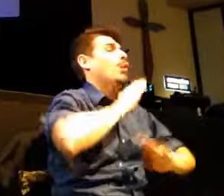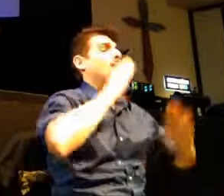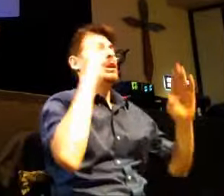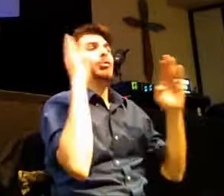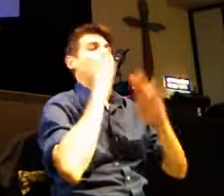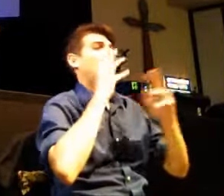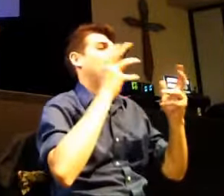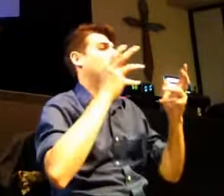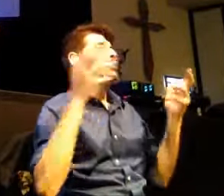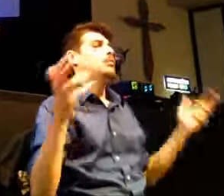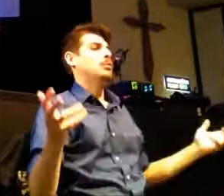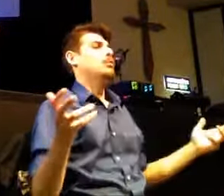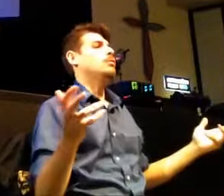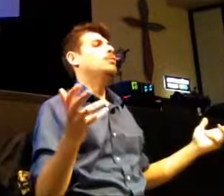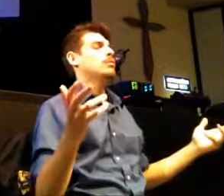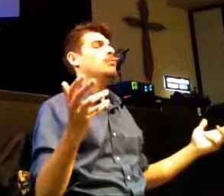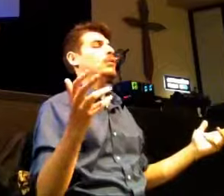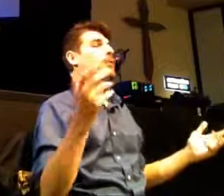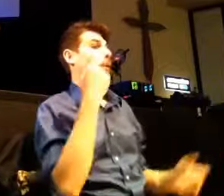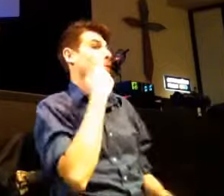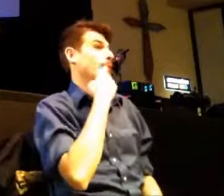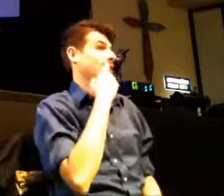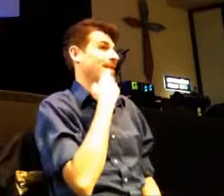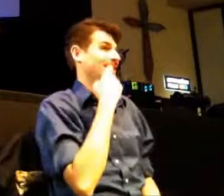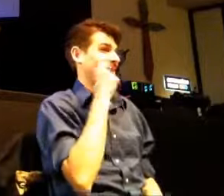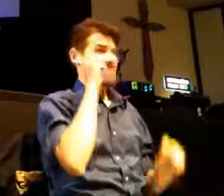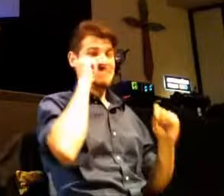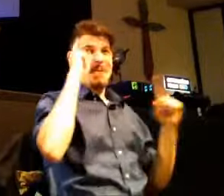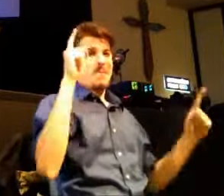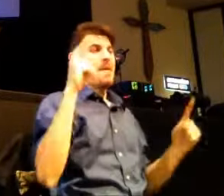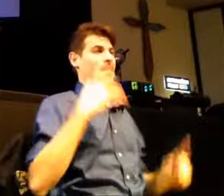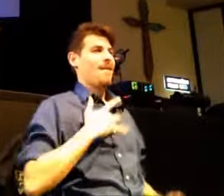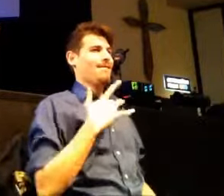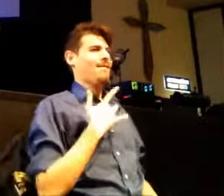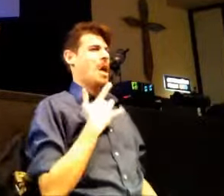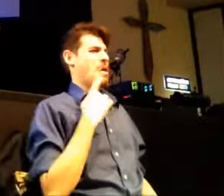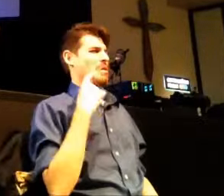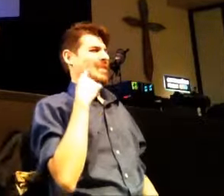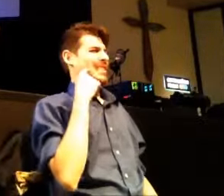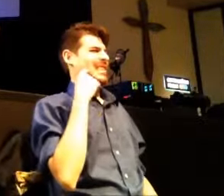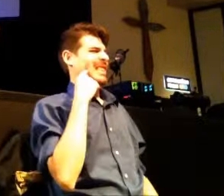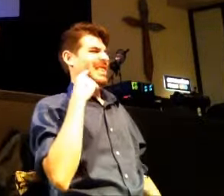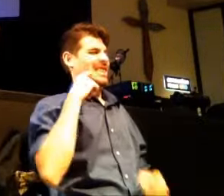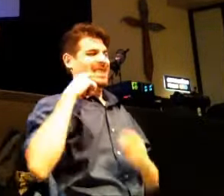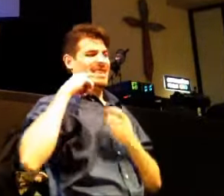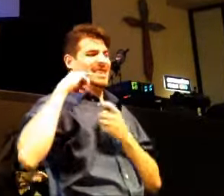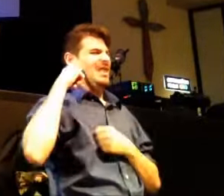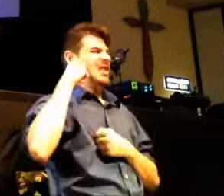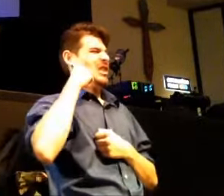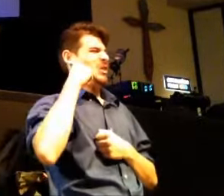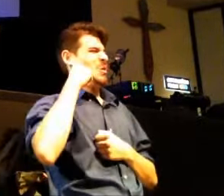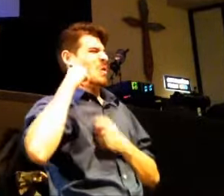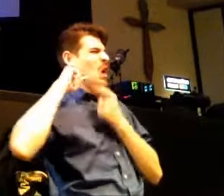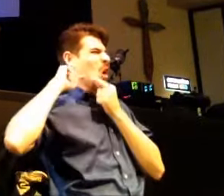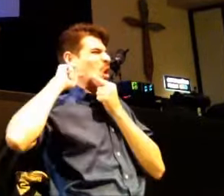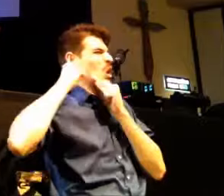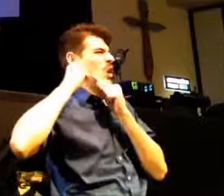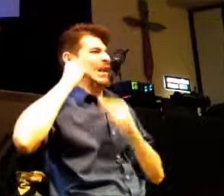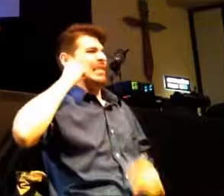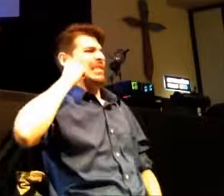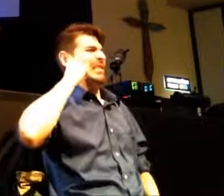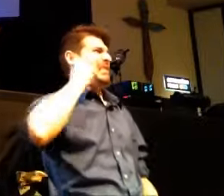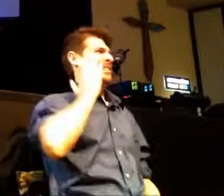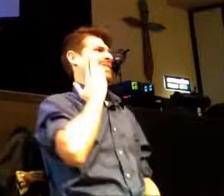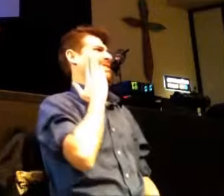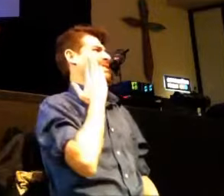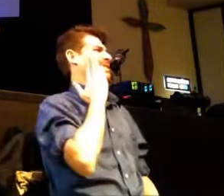and my tooth over on this side had kind of this weird tingly feeling to it. And I was like, oh man, I hope something's not going wrong with my tooth.